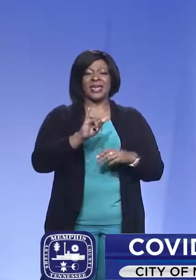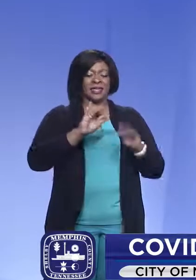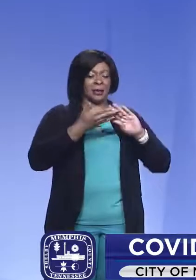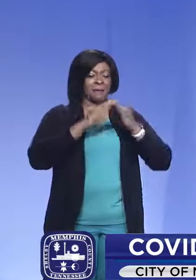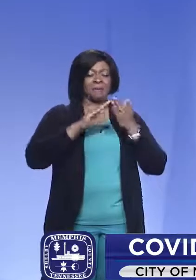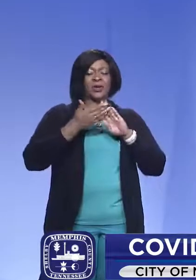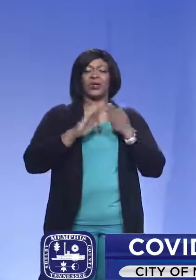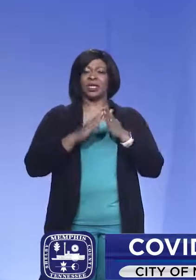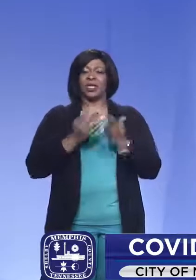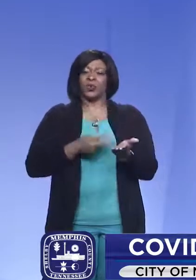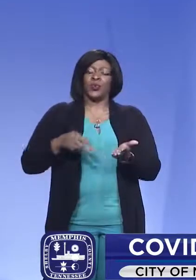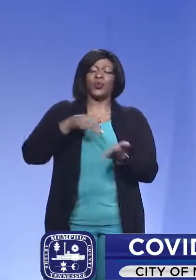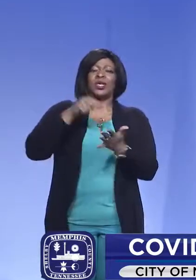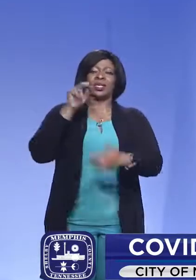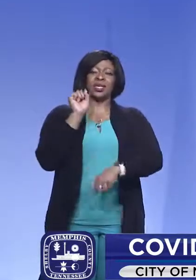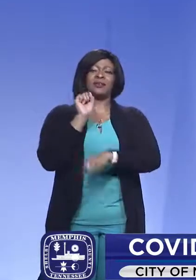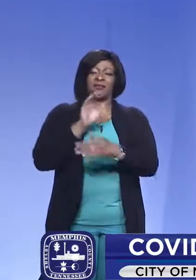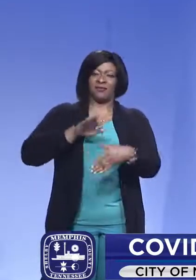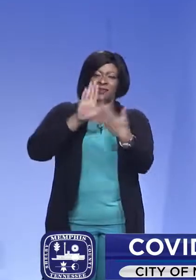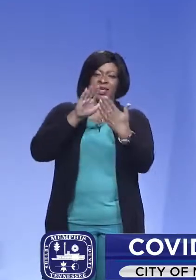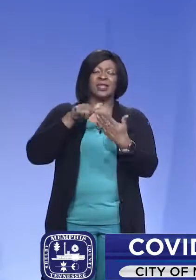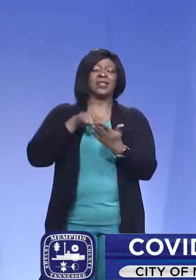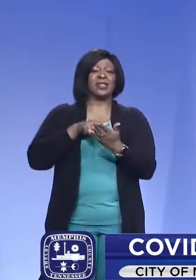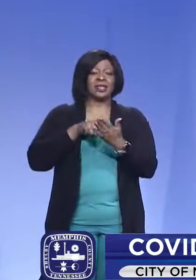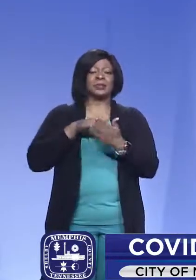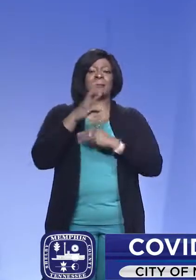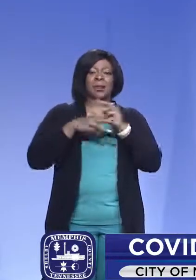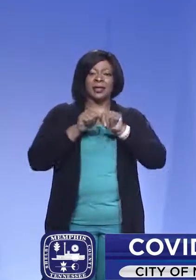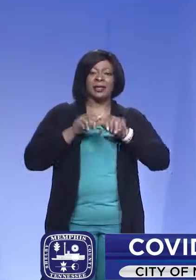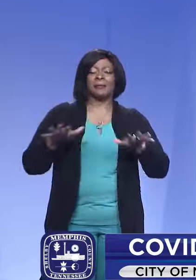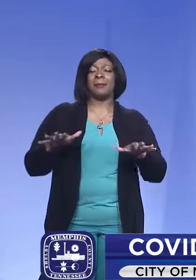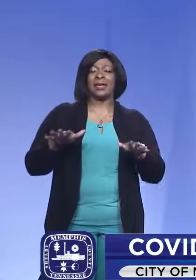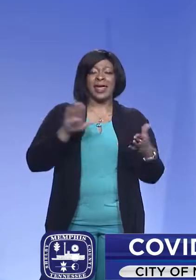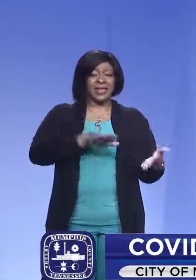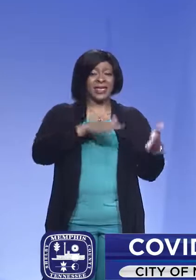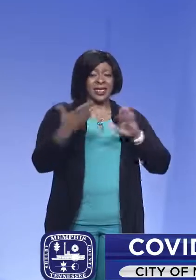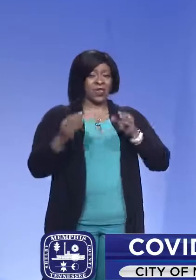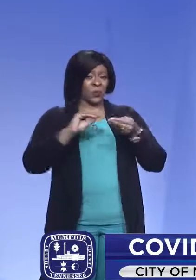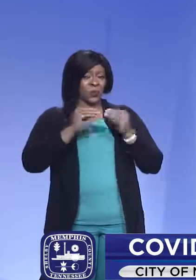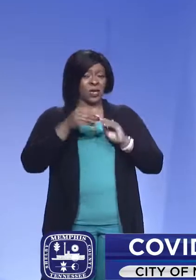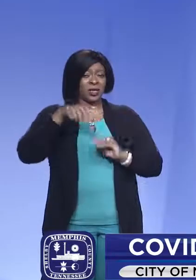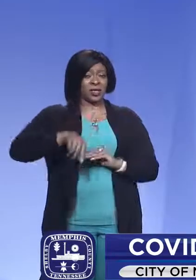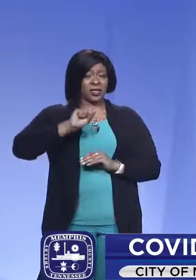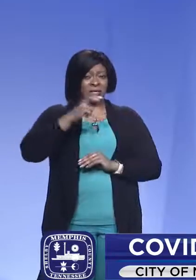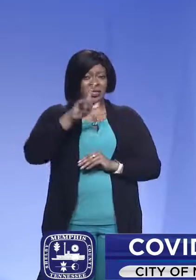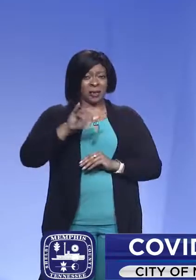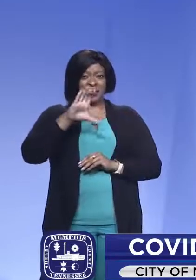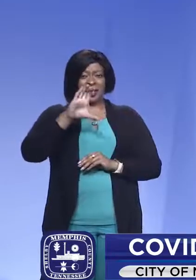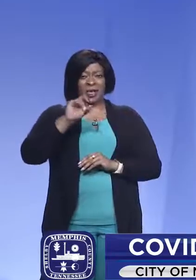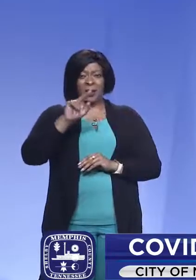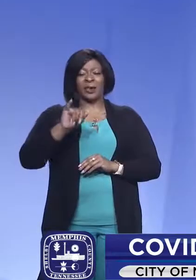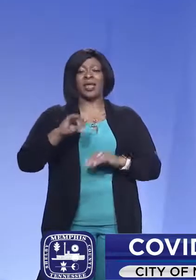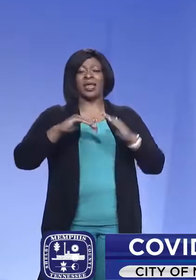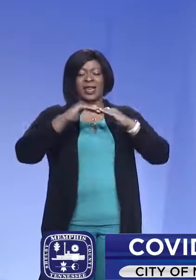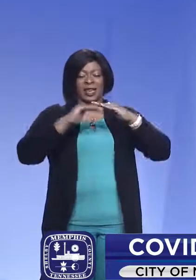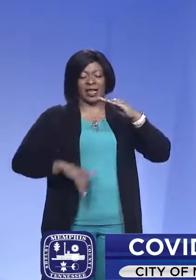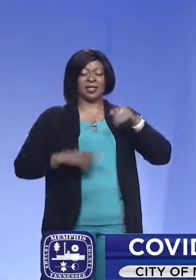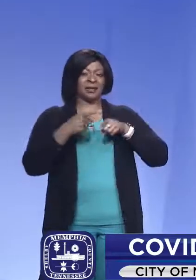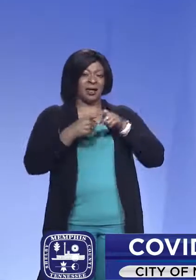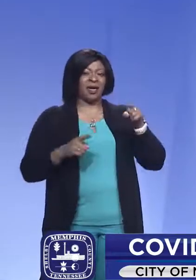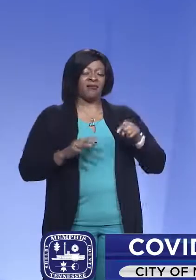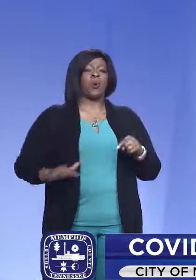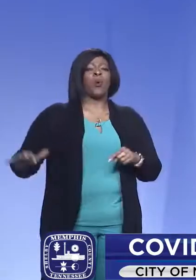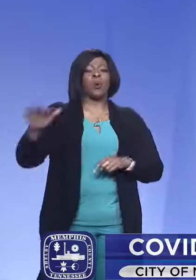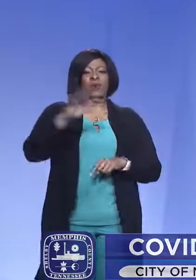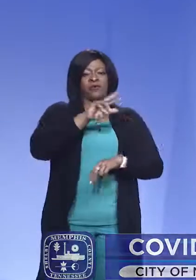collectively risen to face this pandemic, that the death rate in Shelby County is less than half what it is across